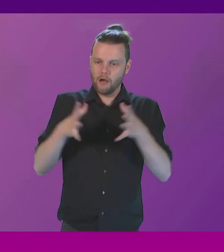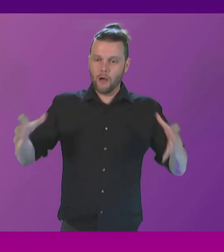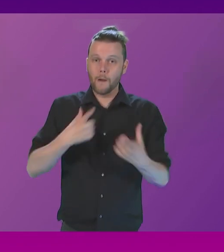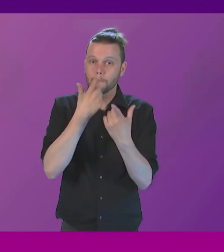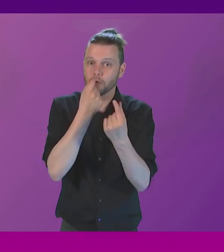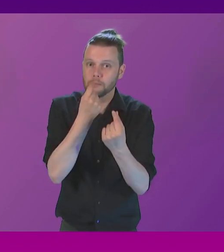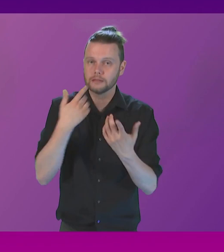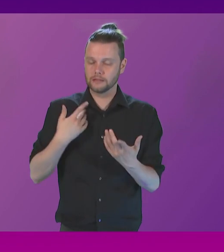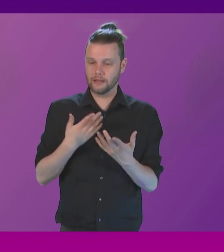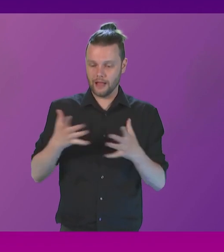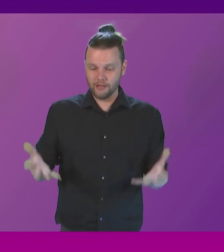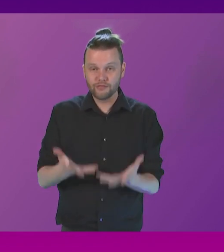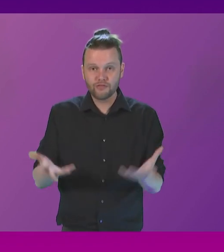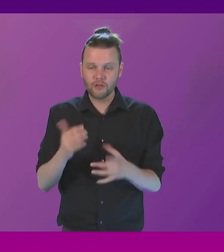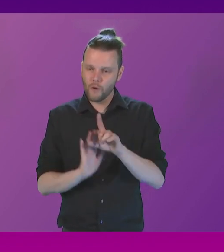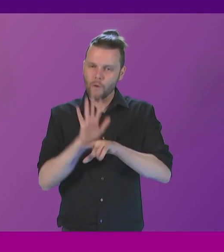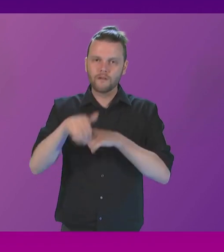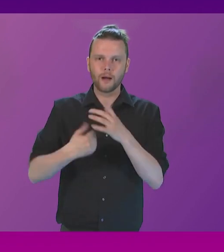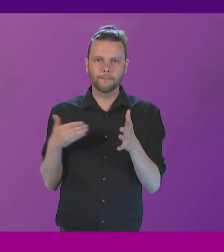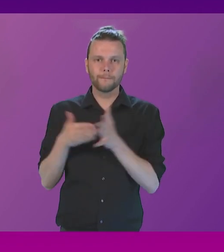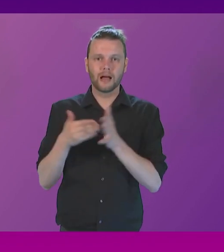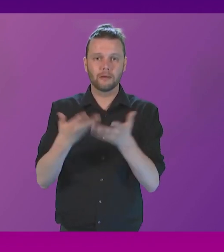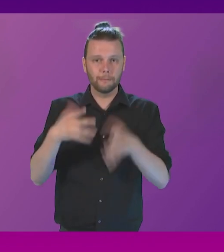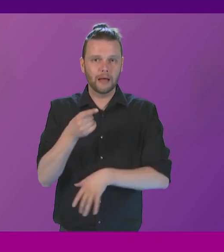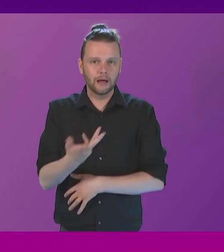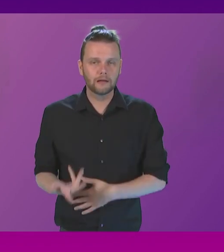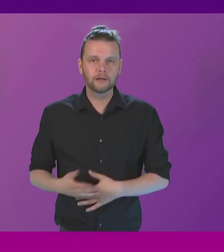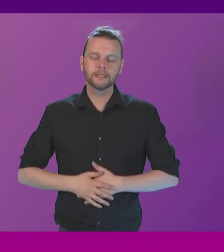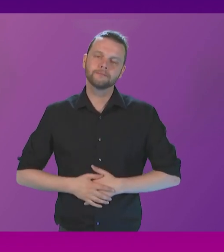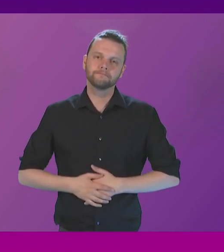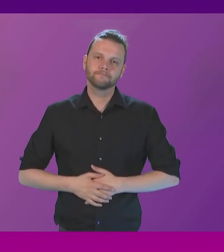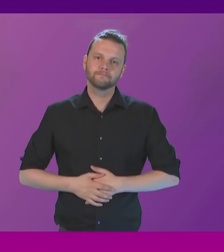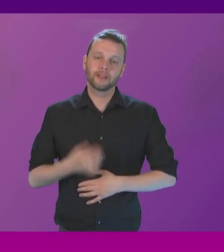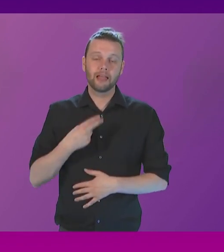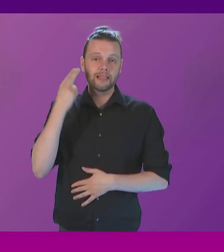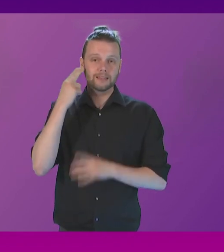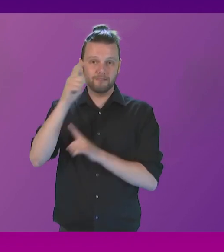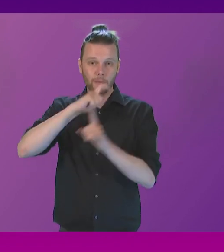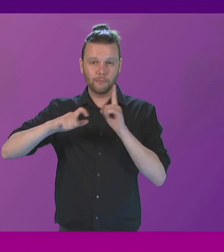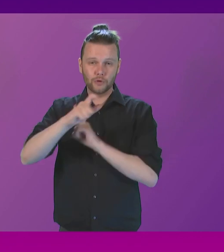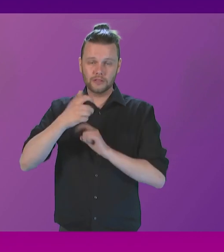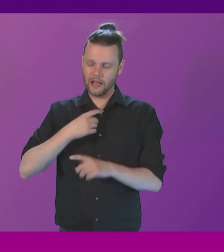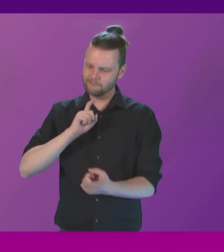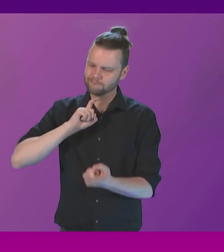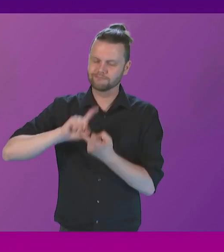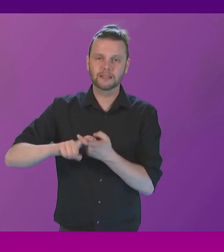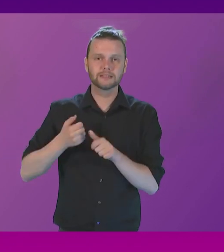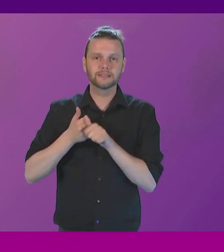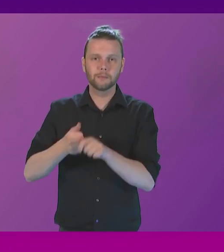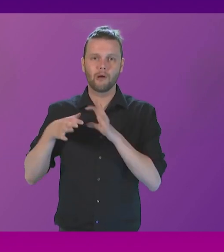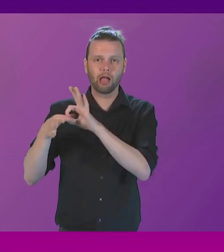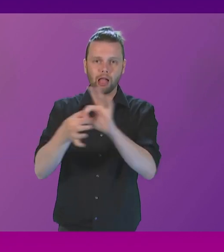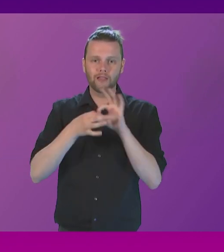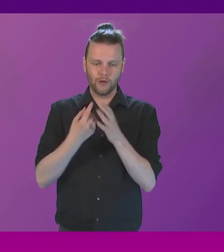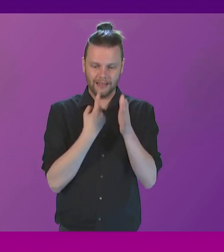potential, allowing them to thrive and overcome the barriers they face. The deaf community offers a committed support network for